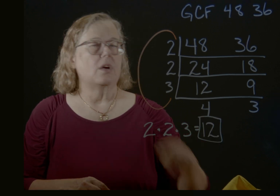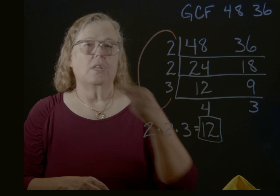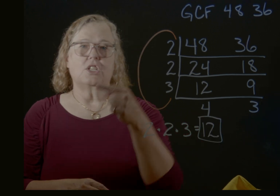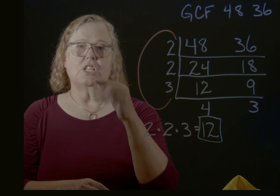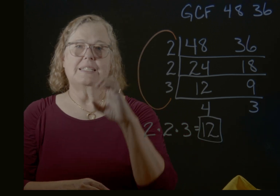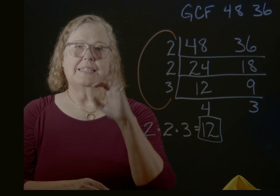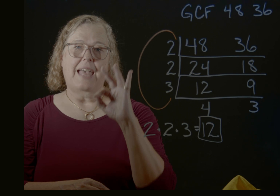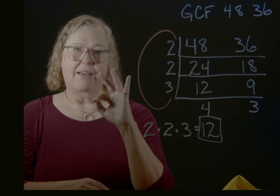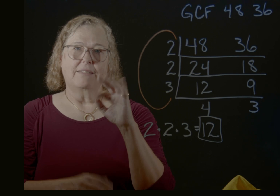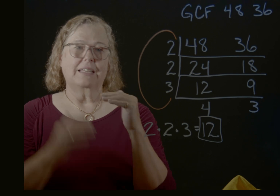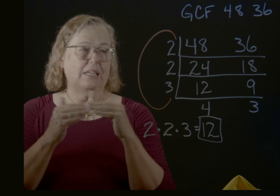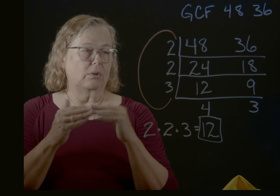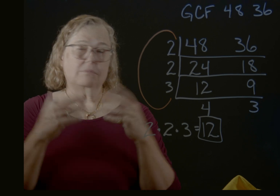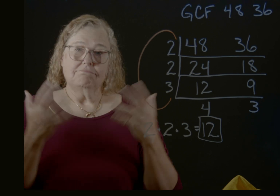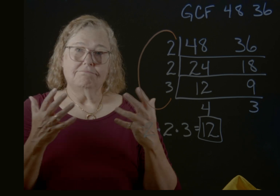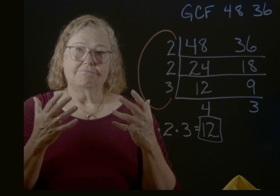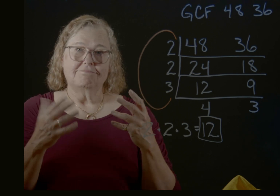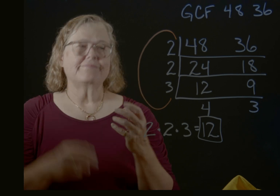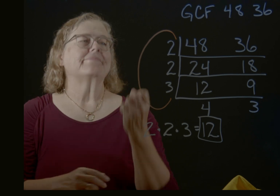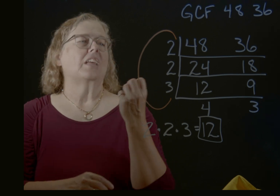So the GCF equals what? 12.